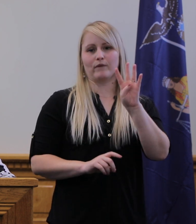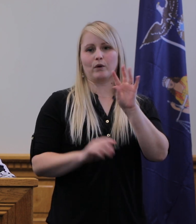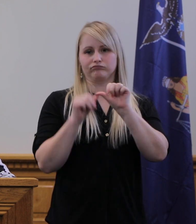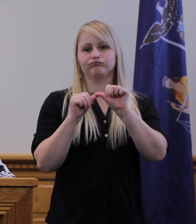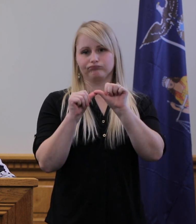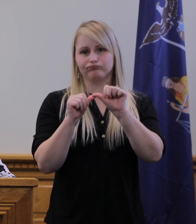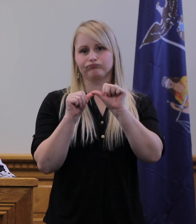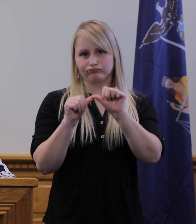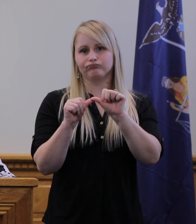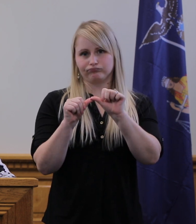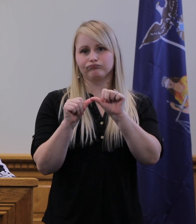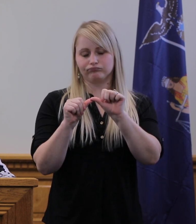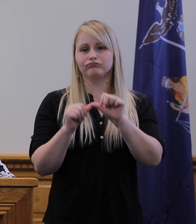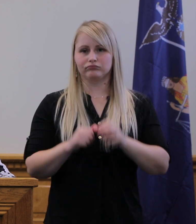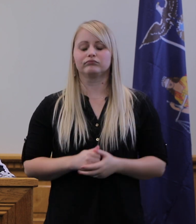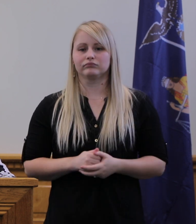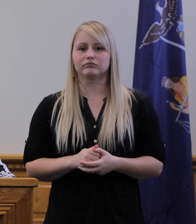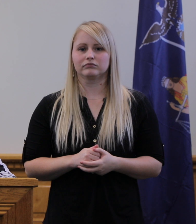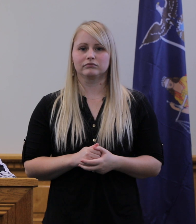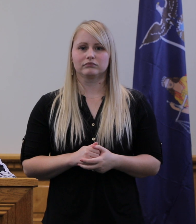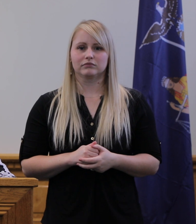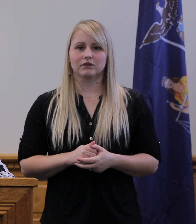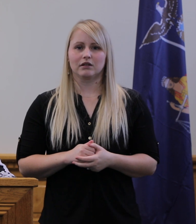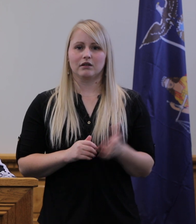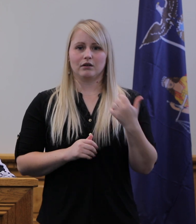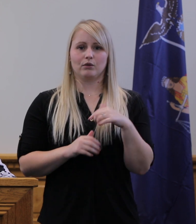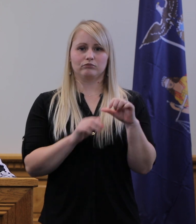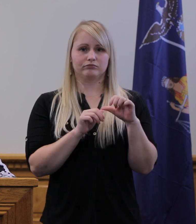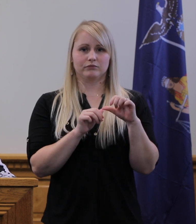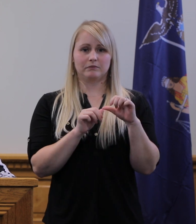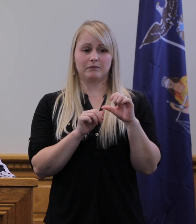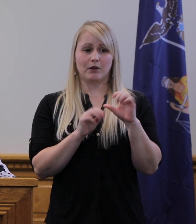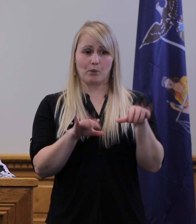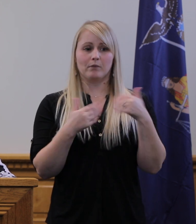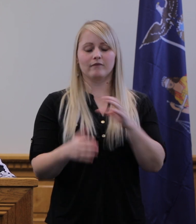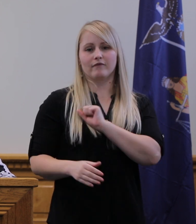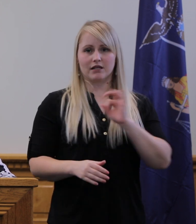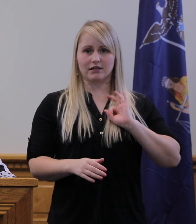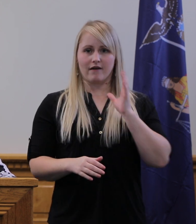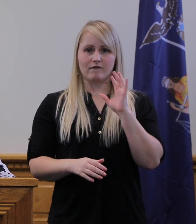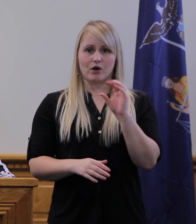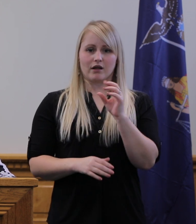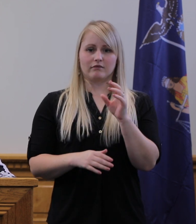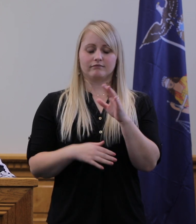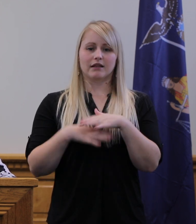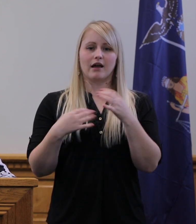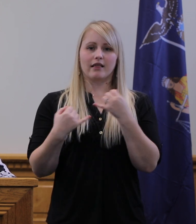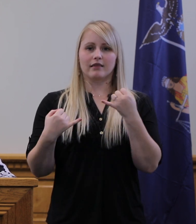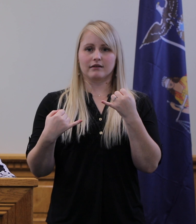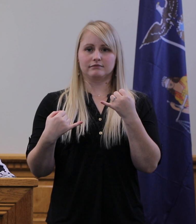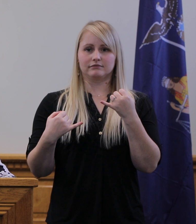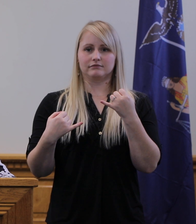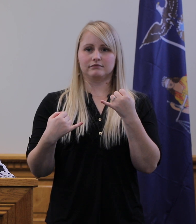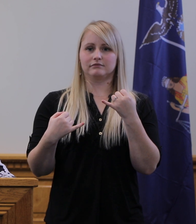testing continues to be 2.4%. We continue to staff our COVID-19 hotline on weekdays.